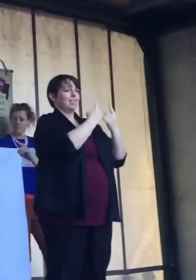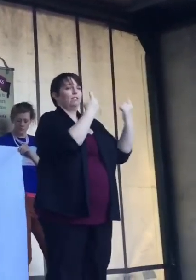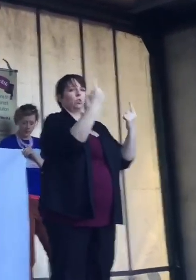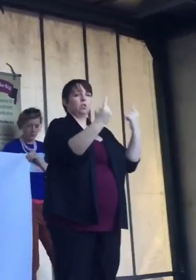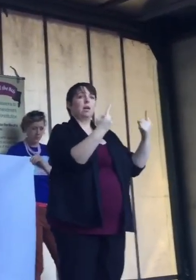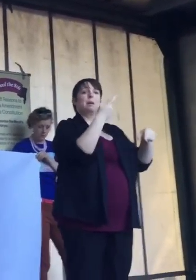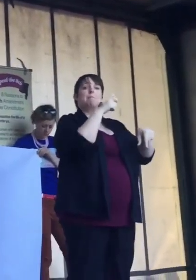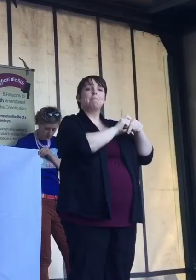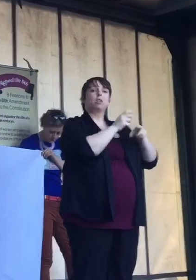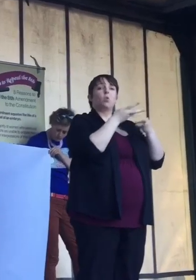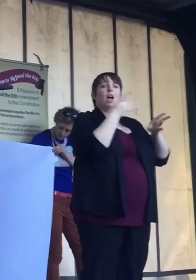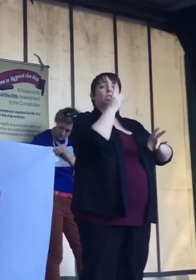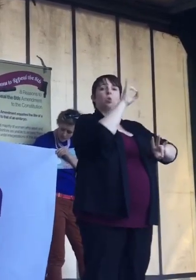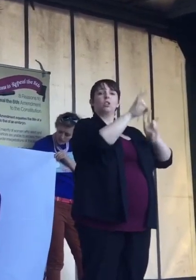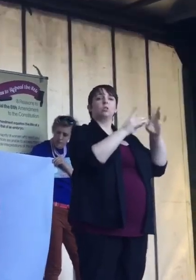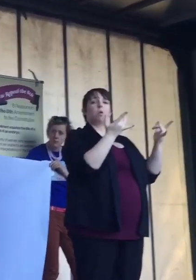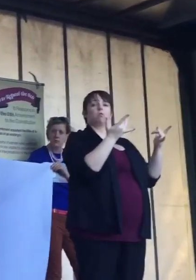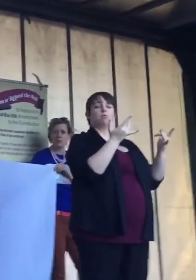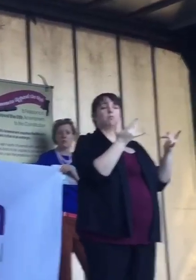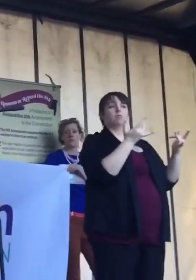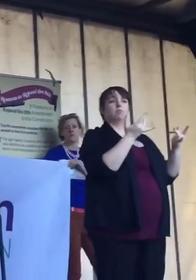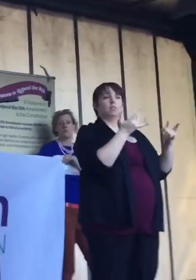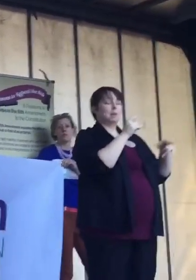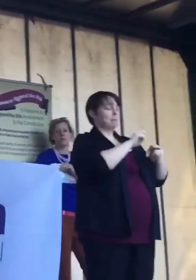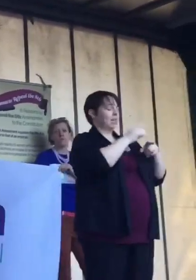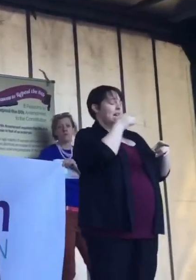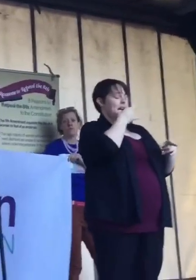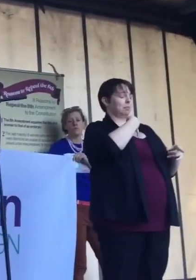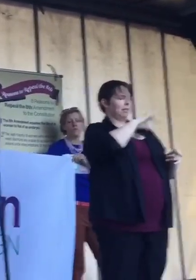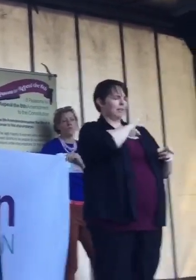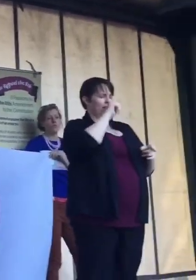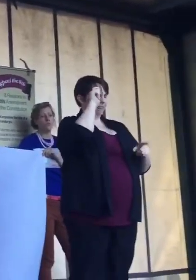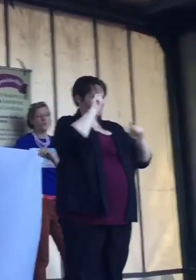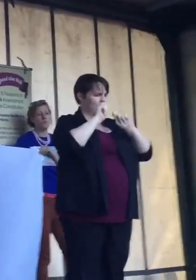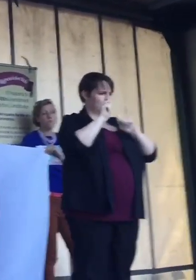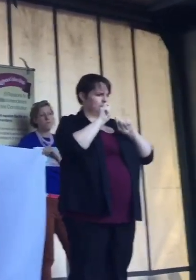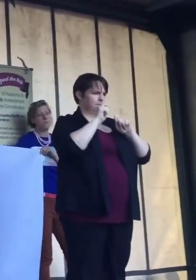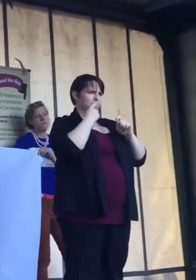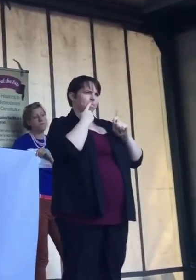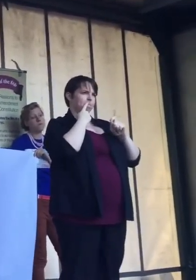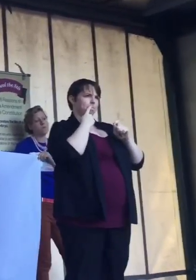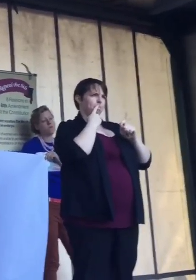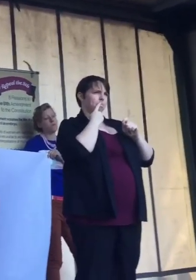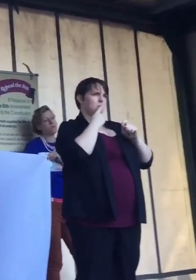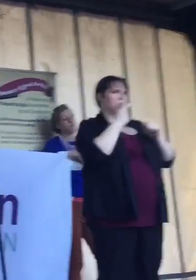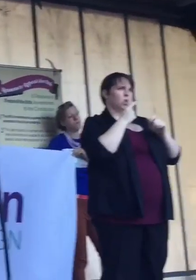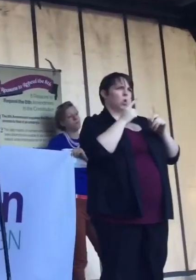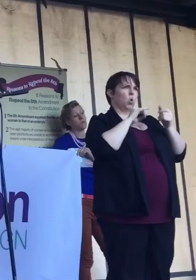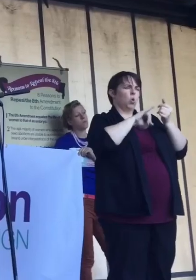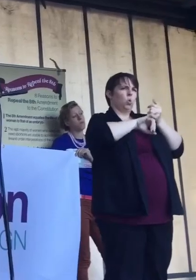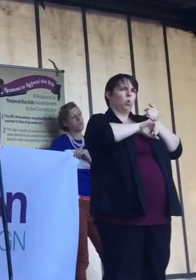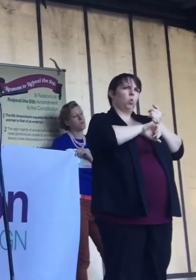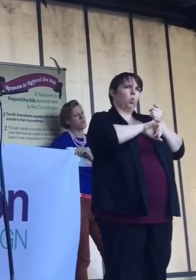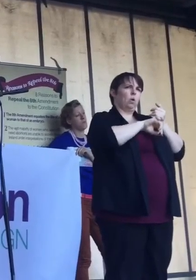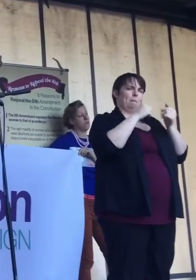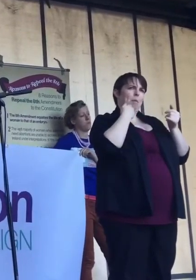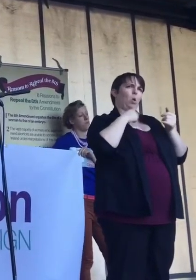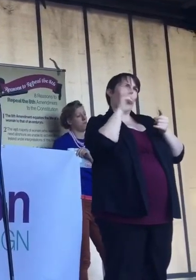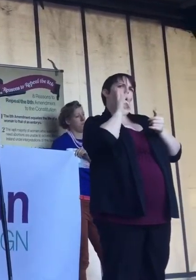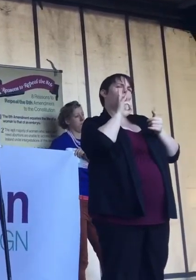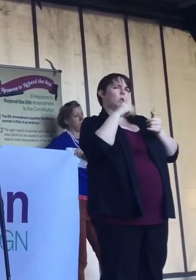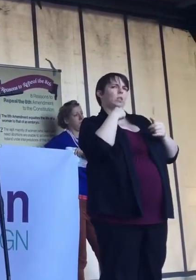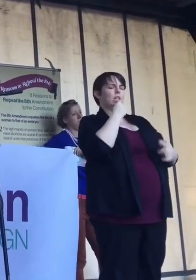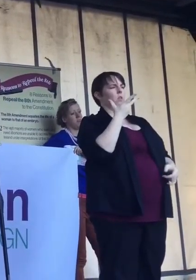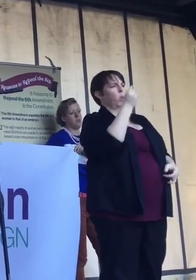frame that is to turn it around and ask yourselves, well, who will you be okay with to deny an abortion